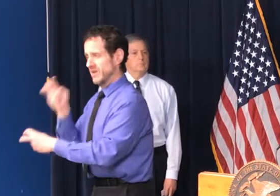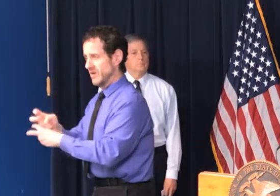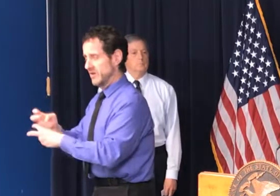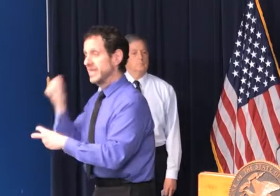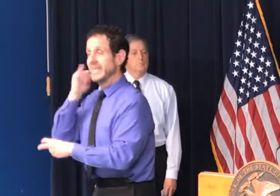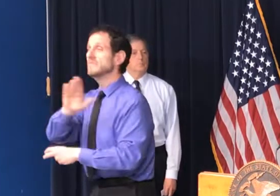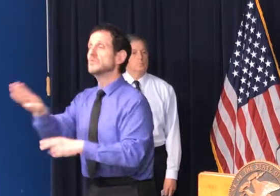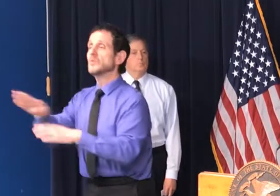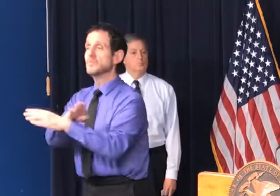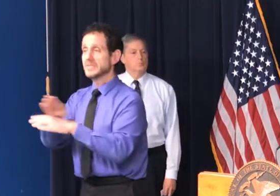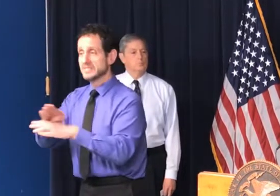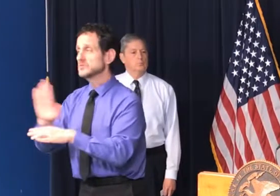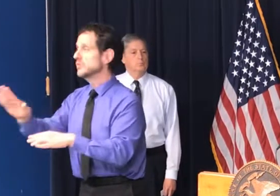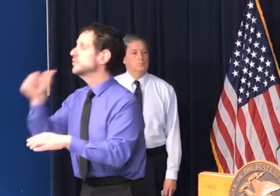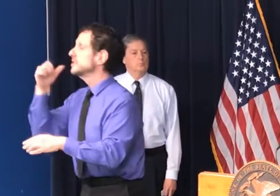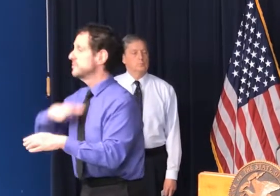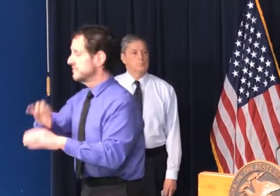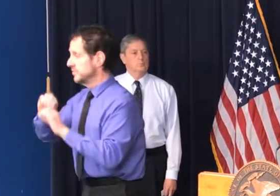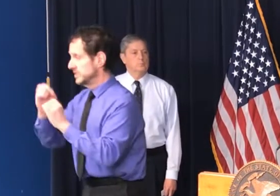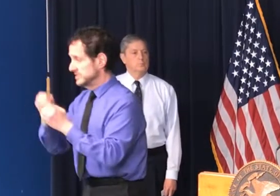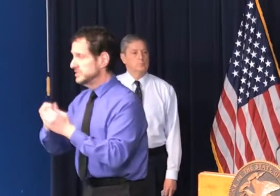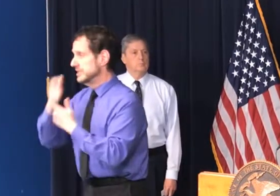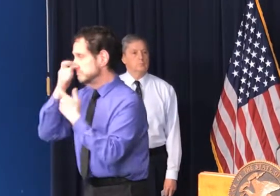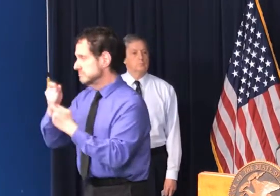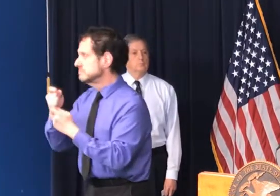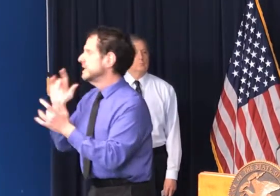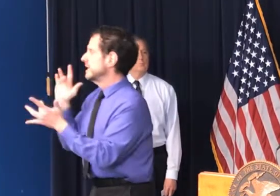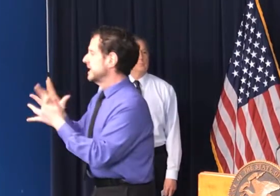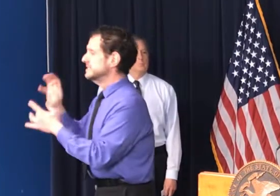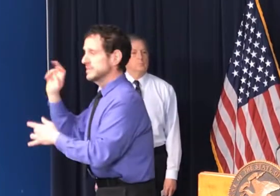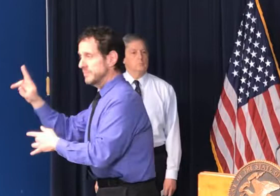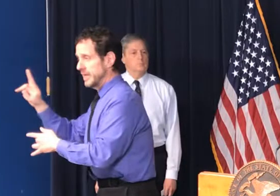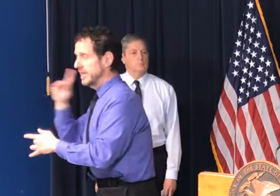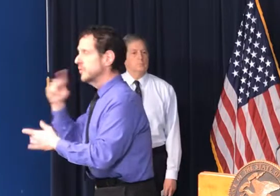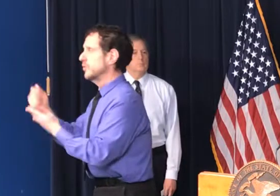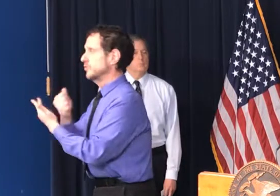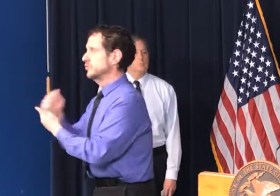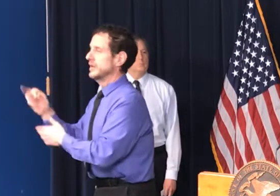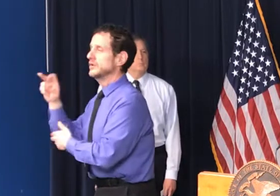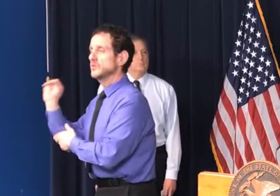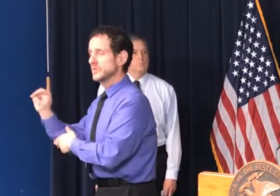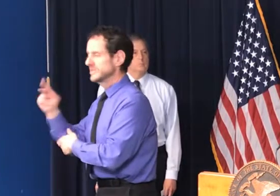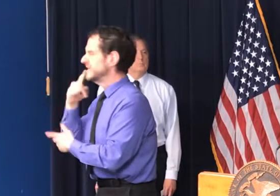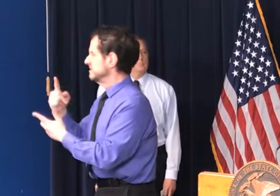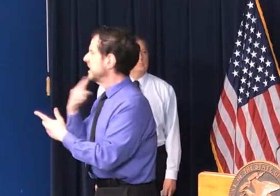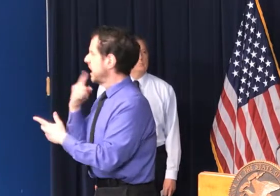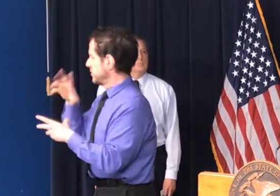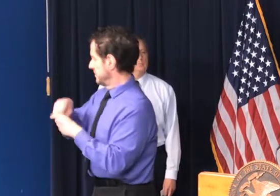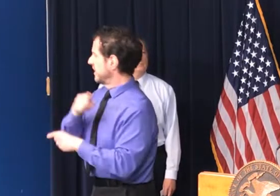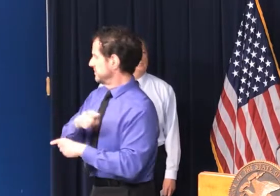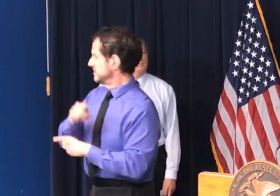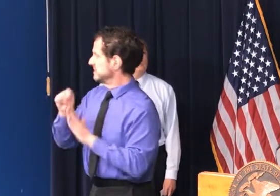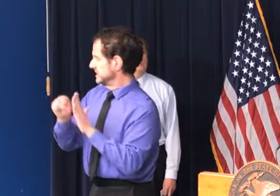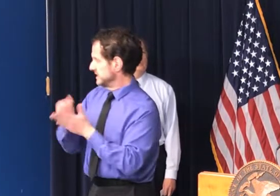is interested, please contact your bank or credit union and ask them if they are participating in the State Treasurer's